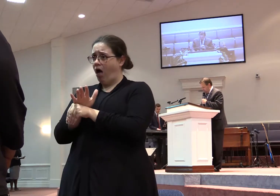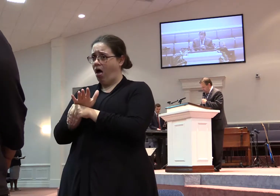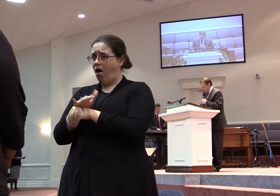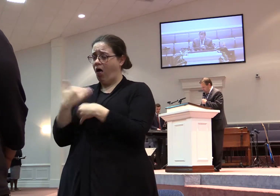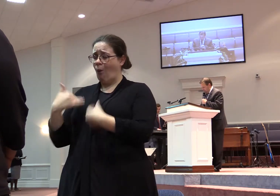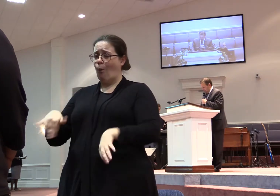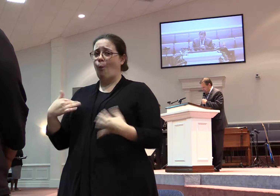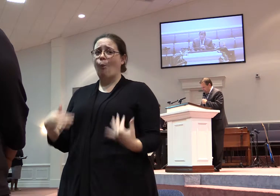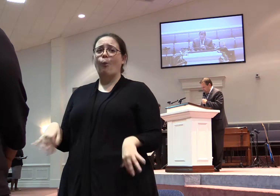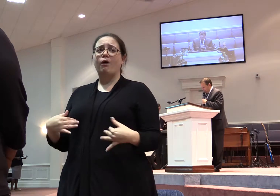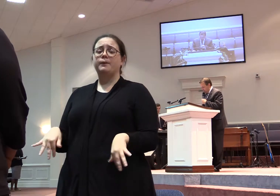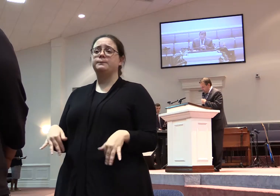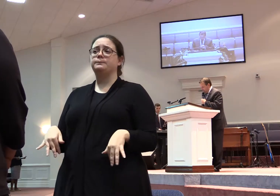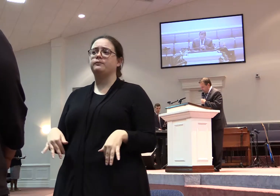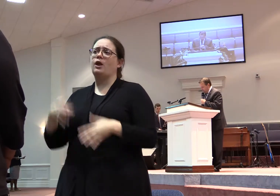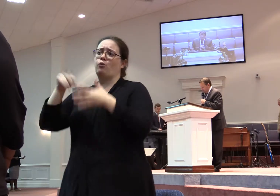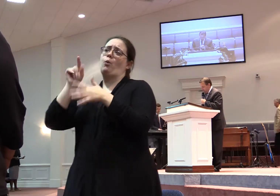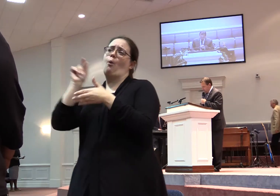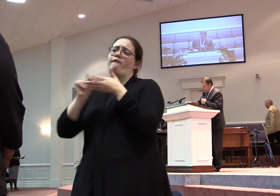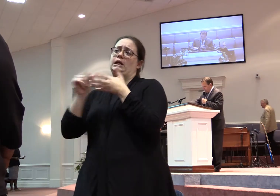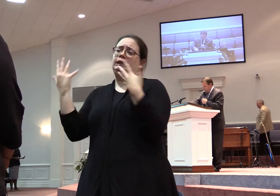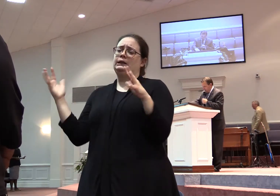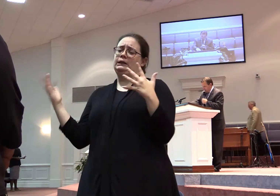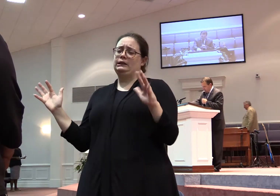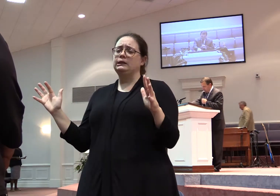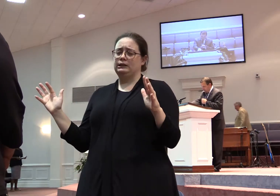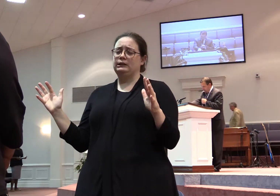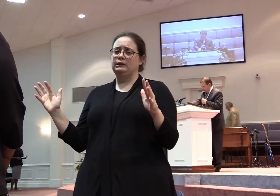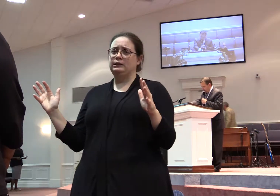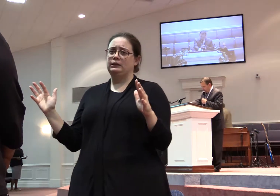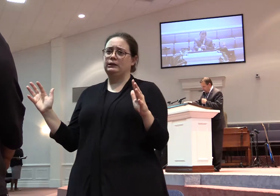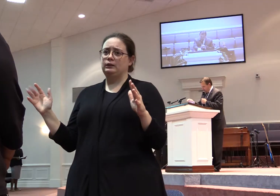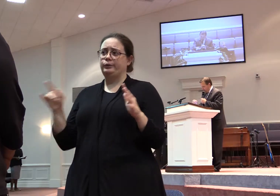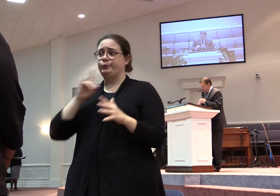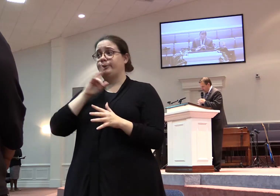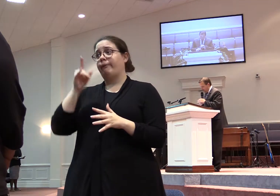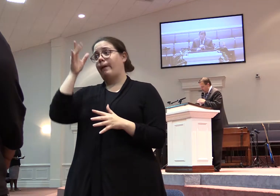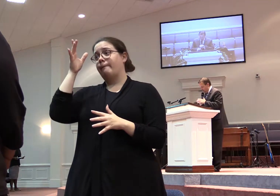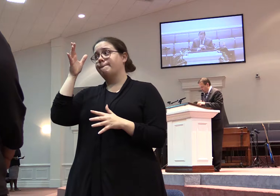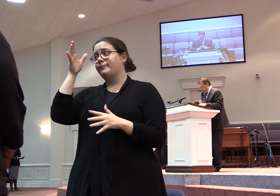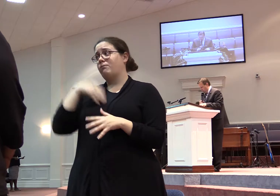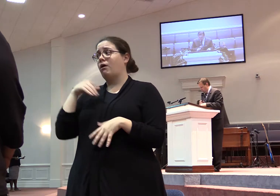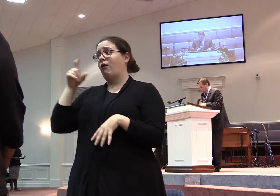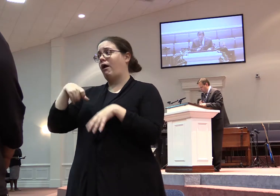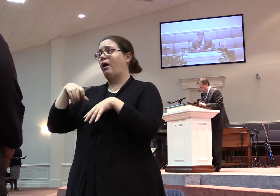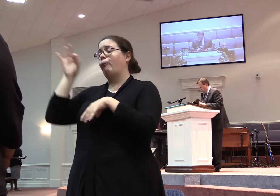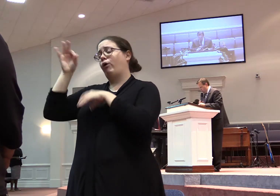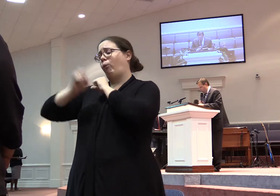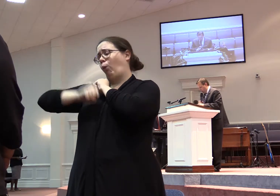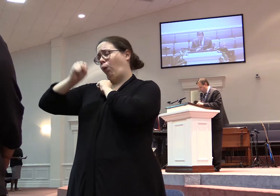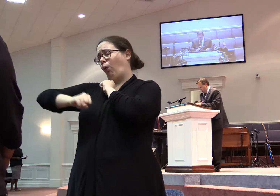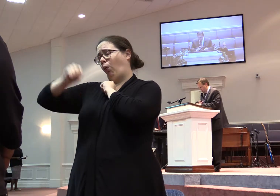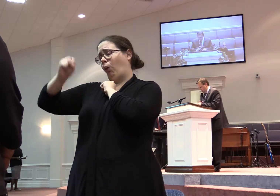so good. I'm just going to read one verse. Surely a man can't preach too long from